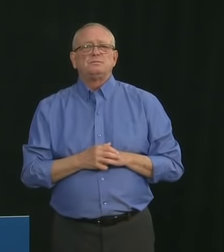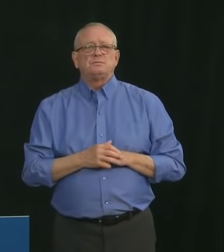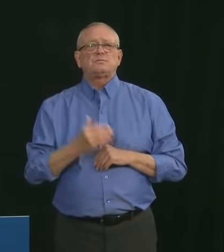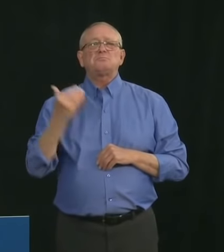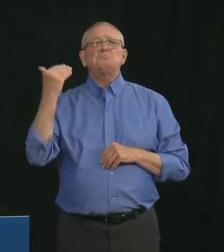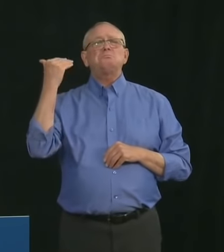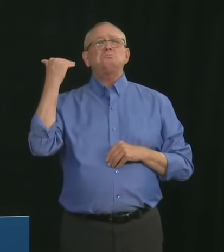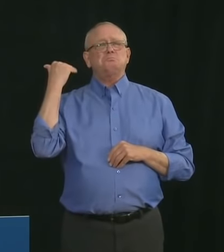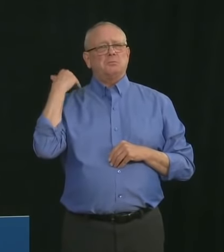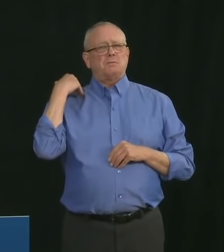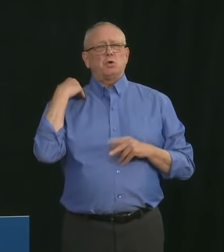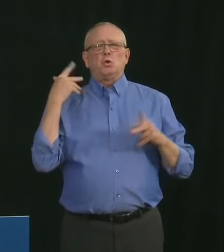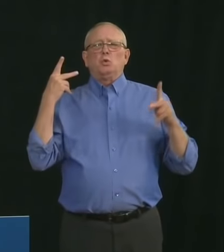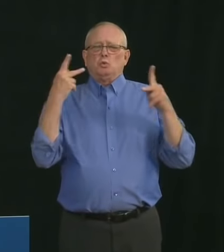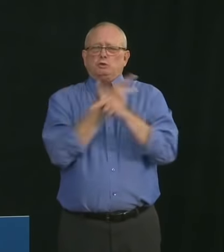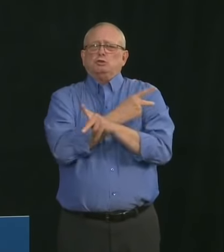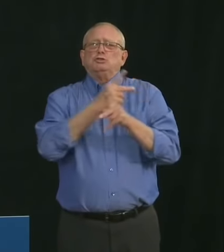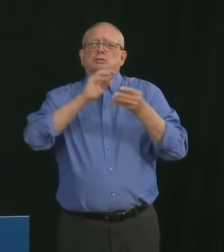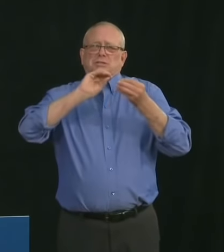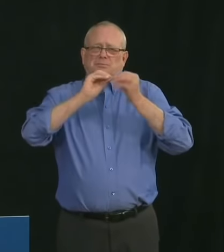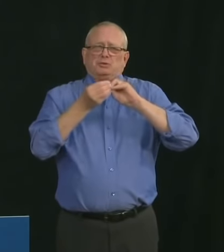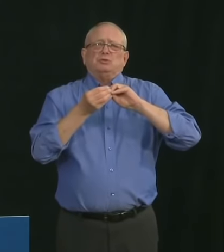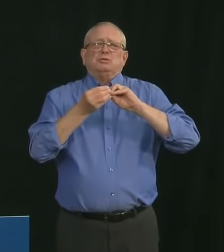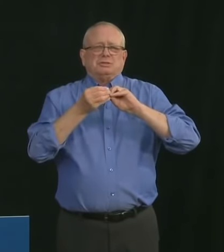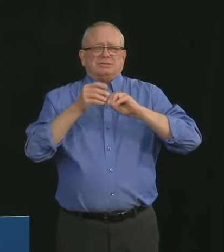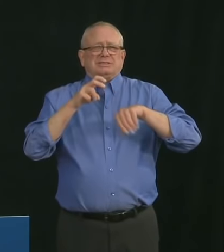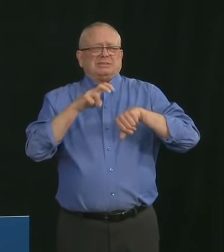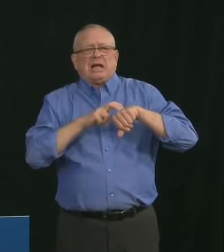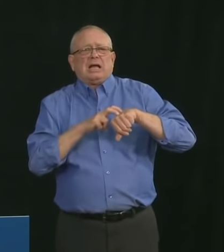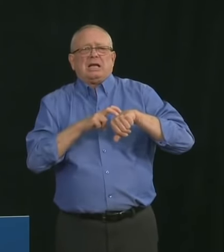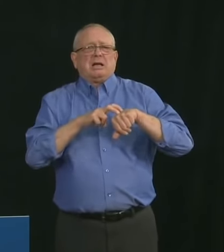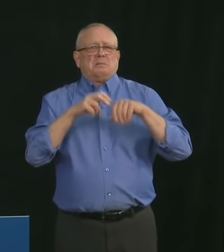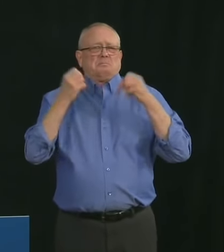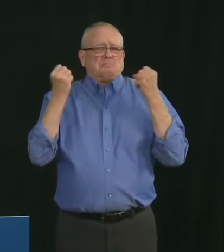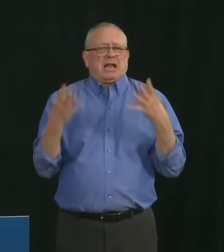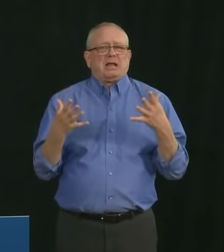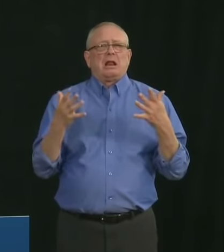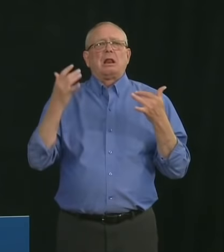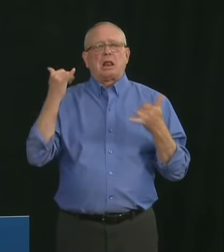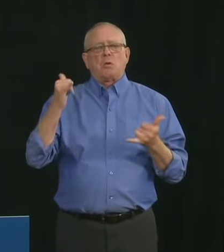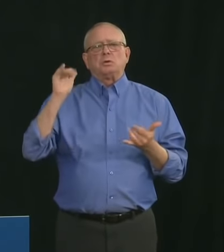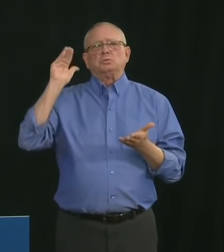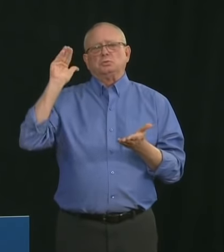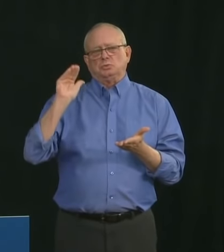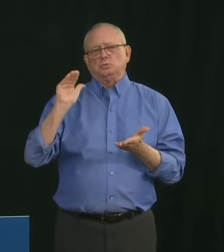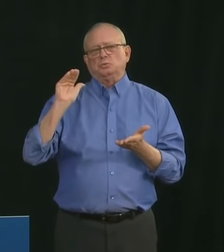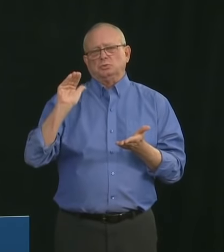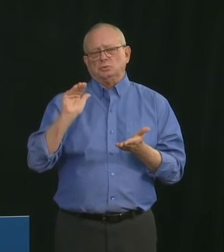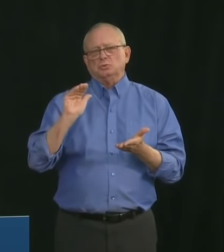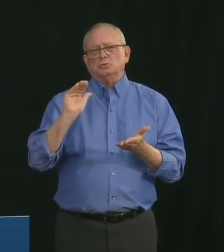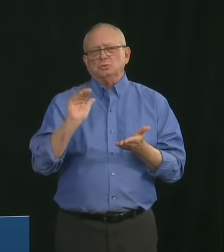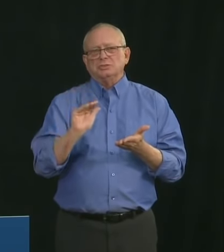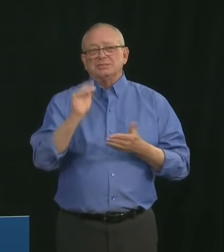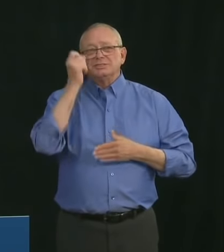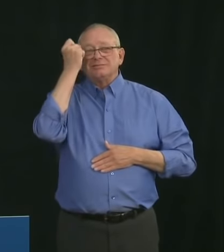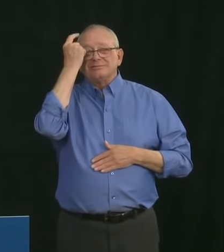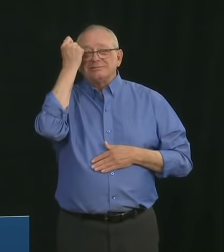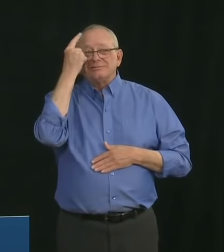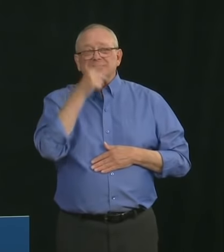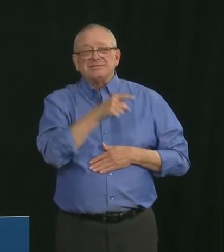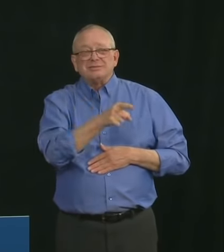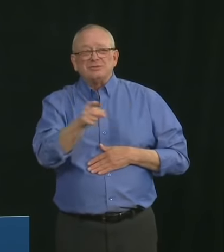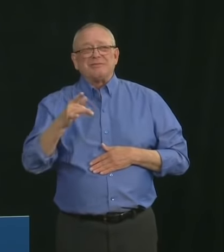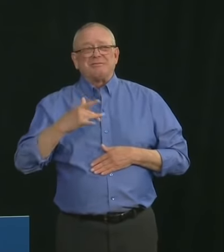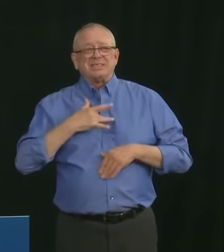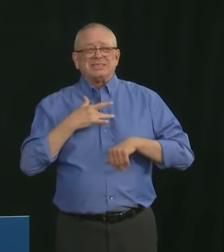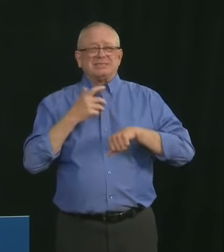ahead. This is completely natural, and if you are feeling this way, you are definitely not alone. There are several